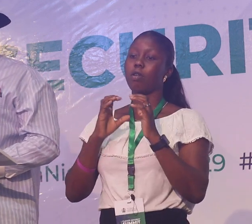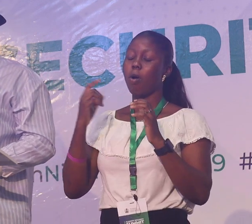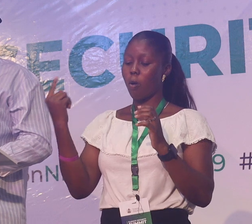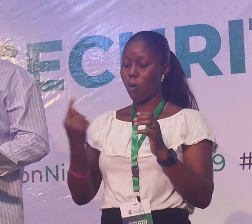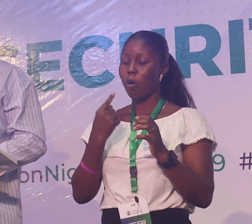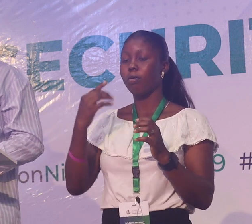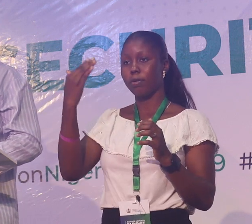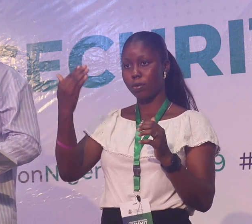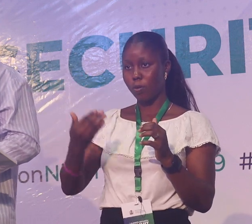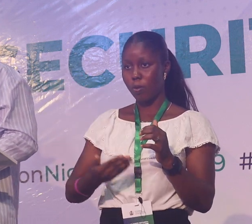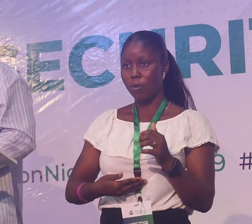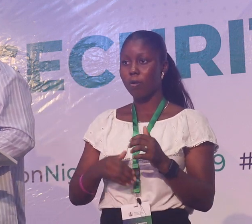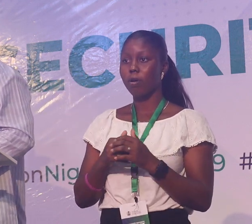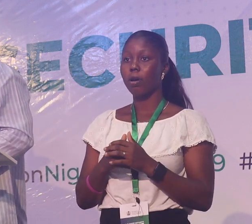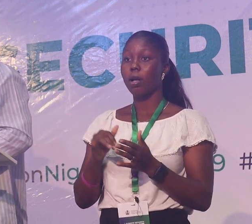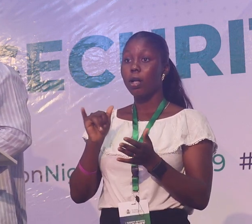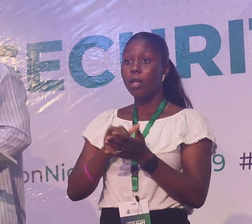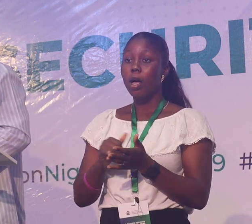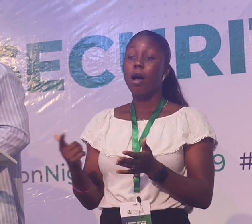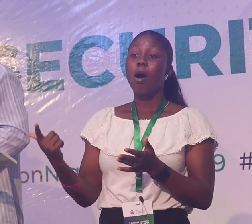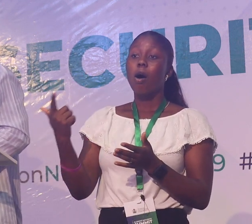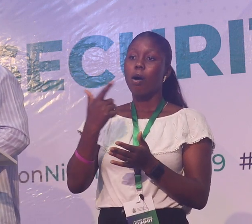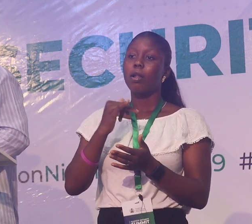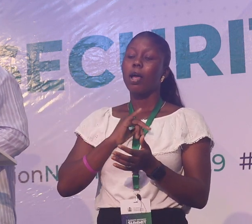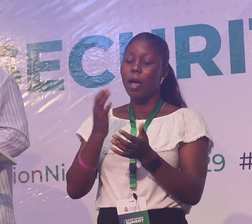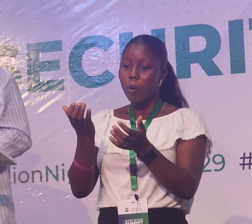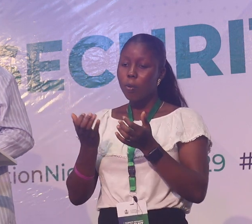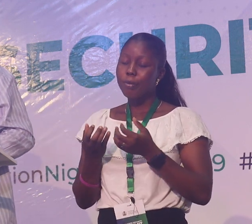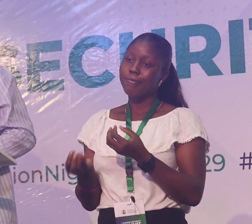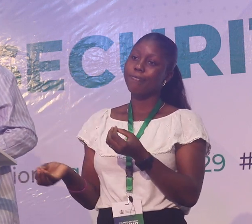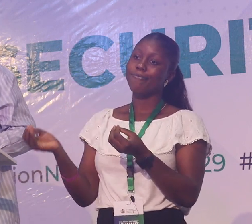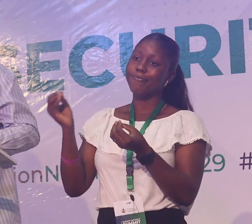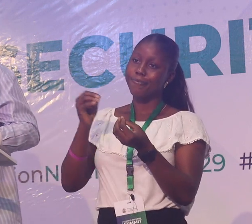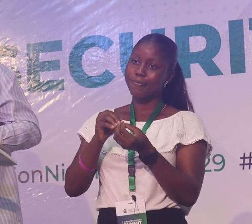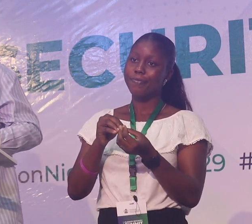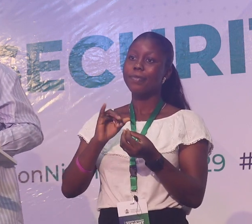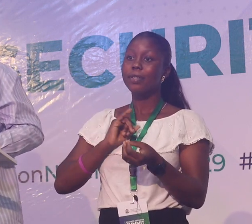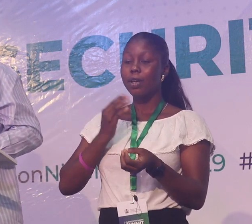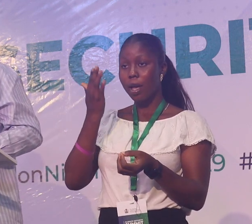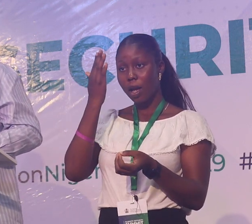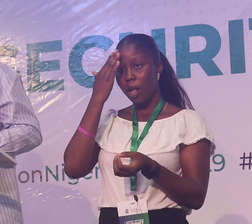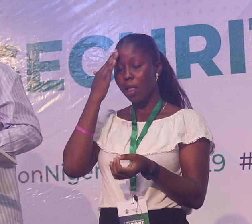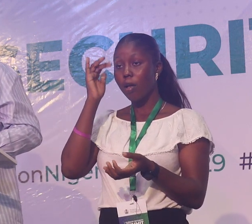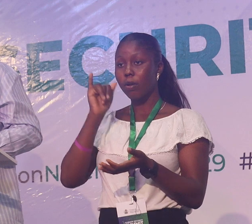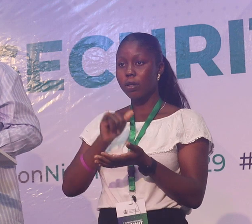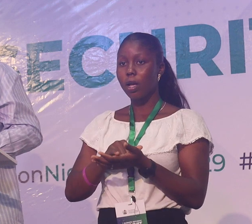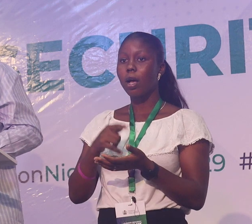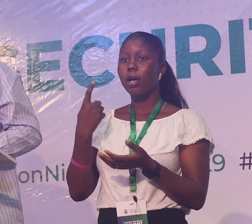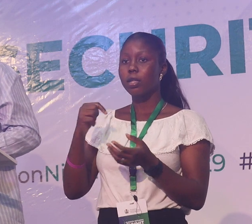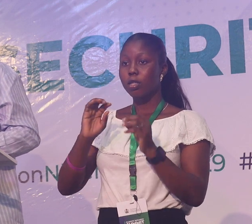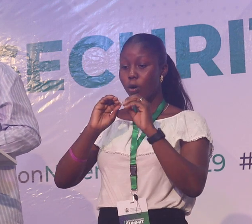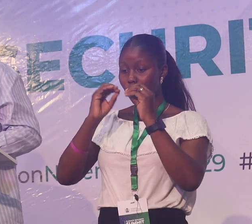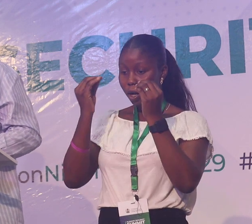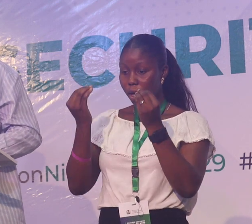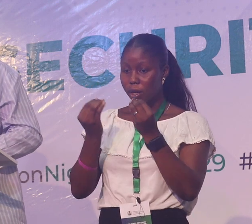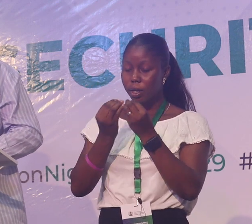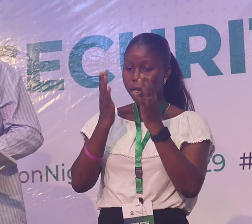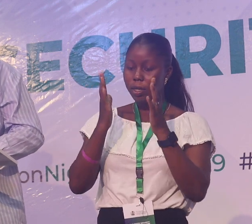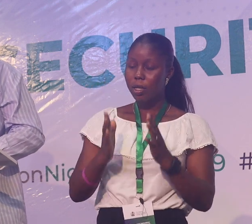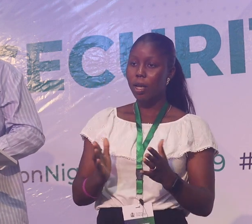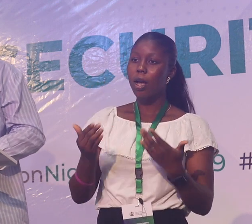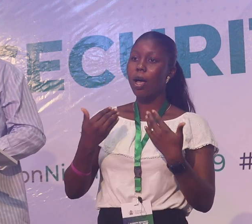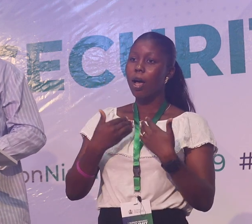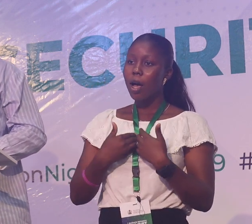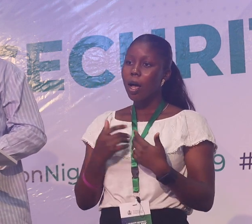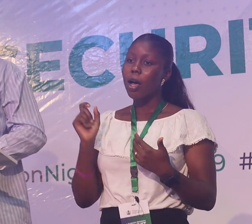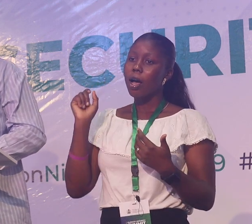welcome. That's all I wanted to add. I know that the organizers have asked me